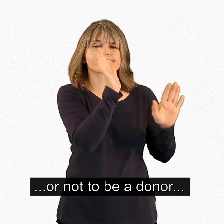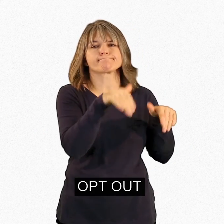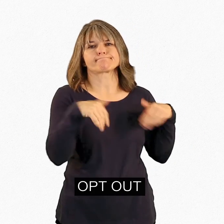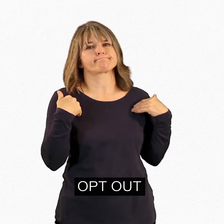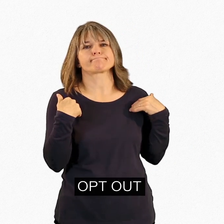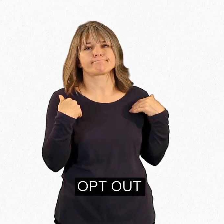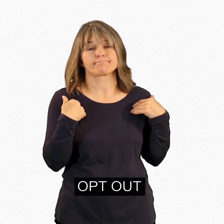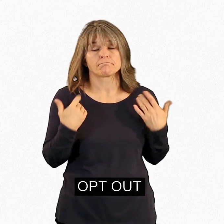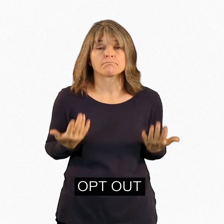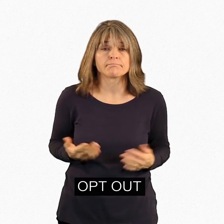opt-out